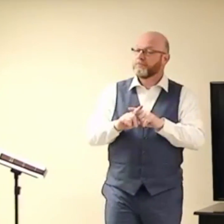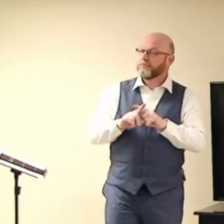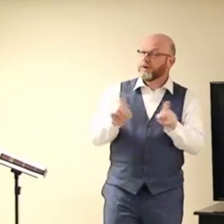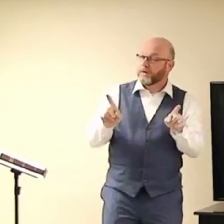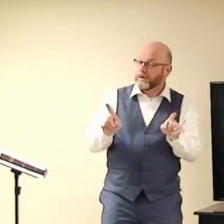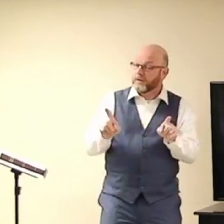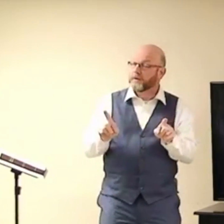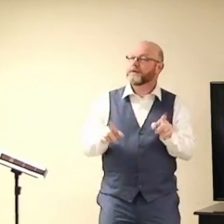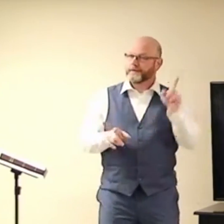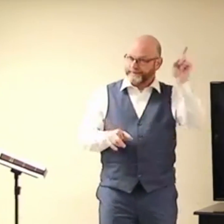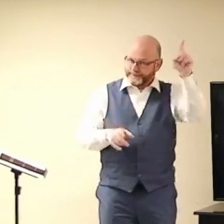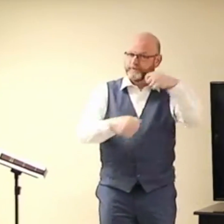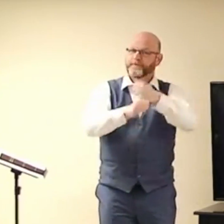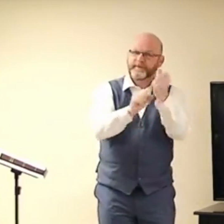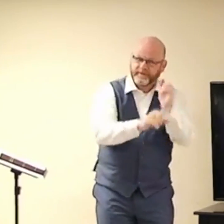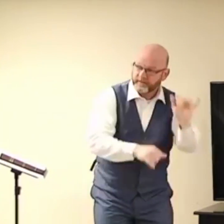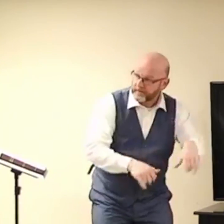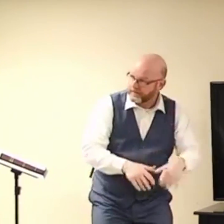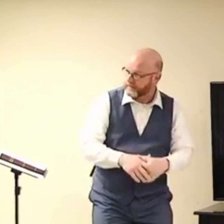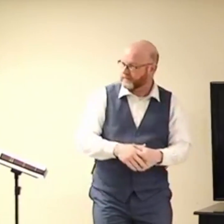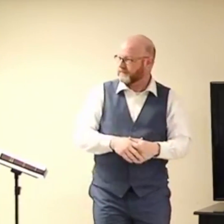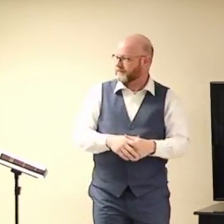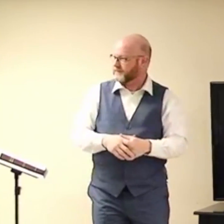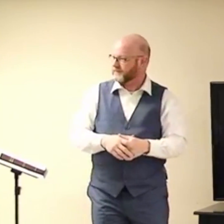that very much, but he made it.